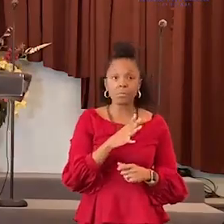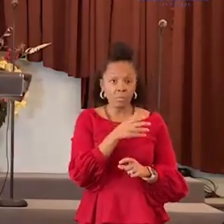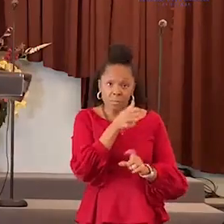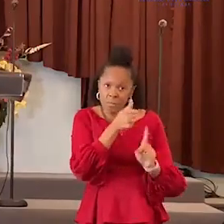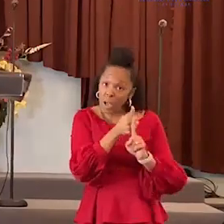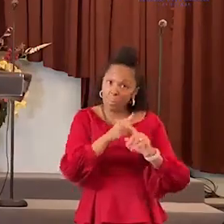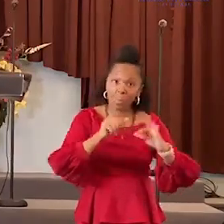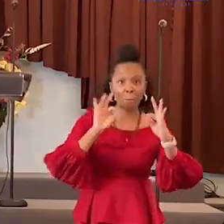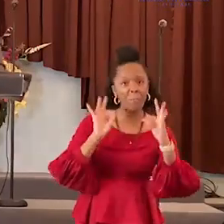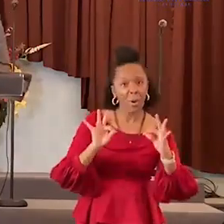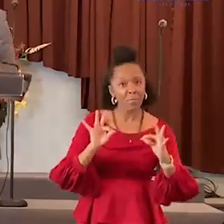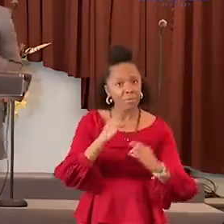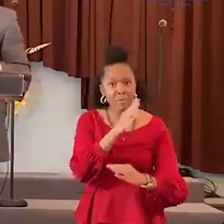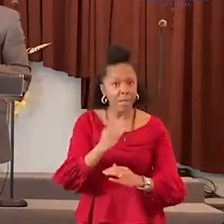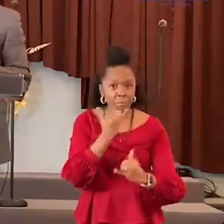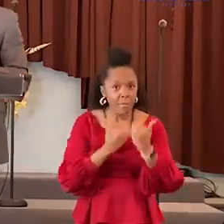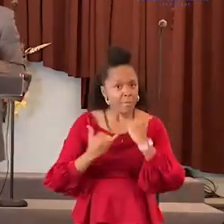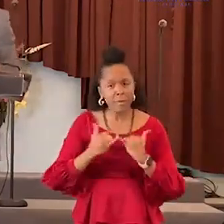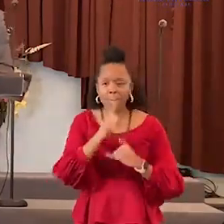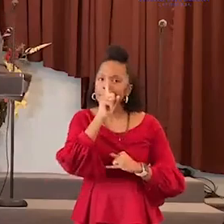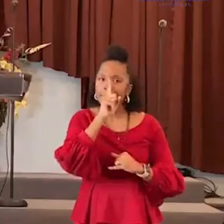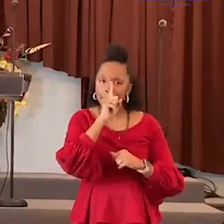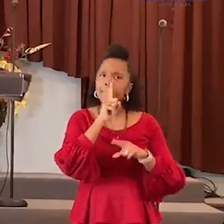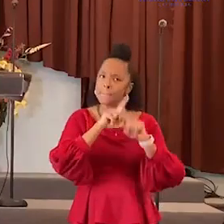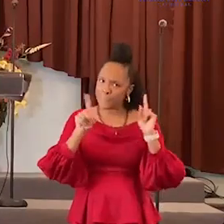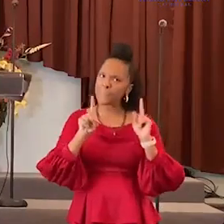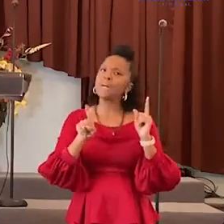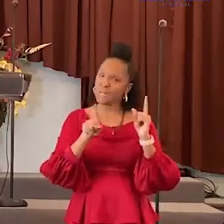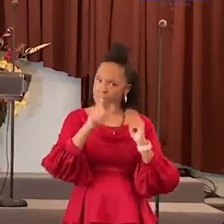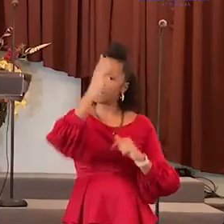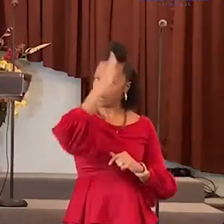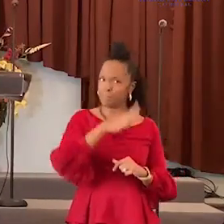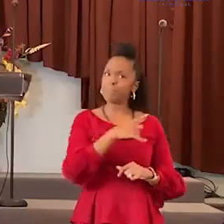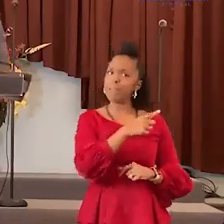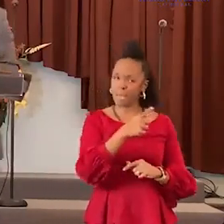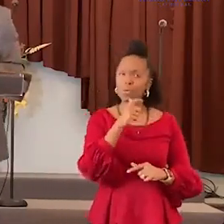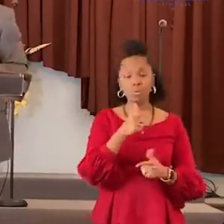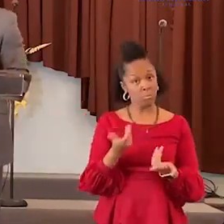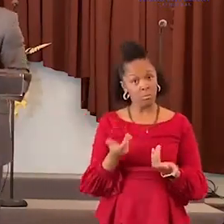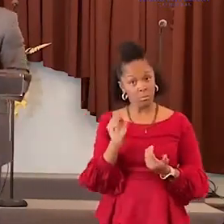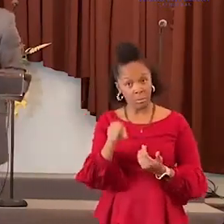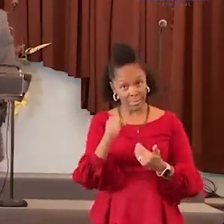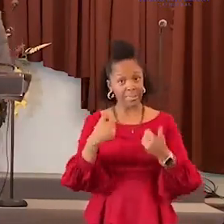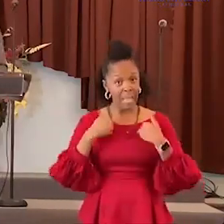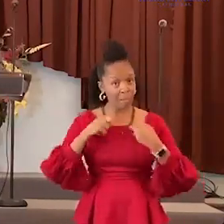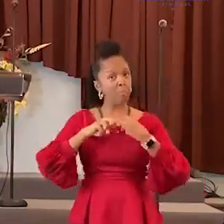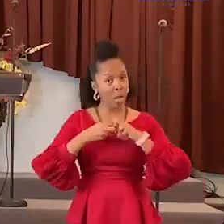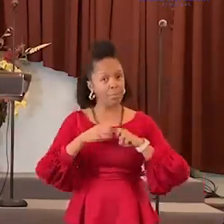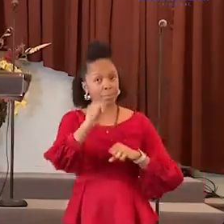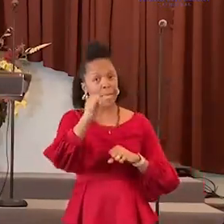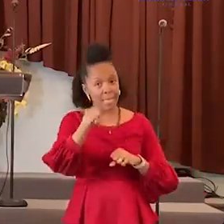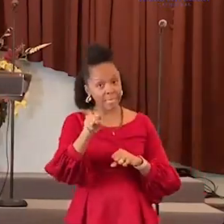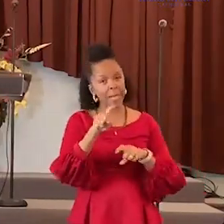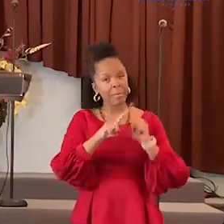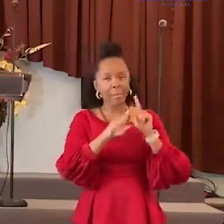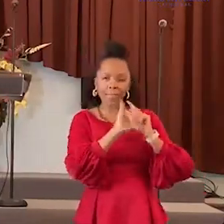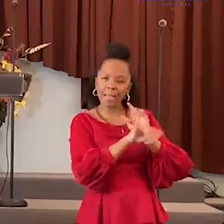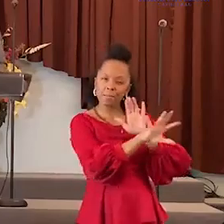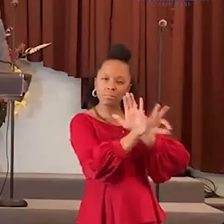but a certain man. All right. Full of all issues, but a certain man. Problems, but a certain